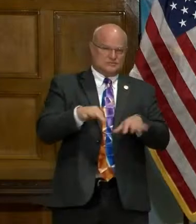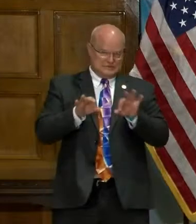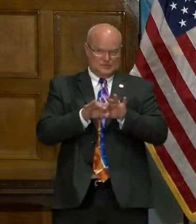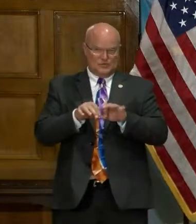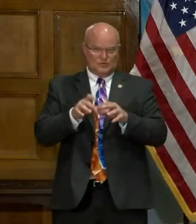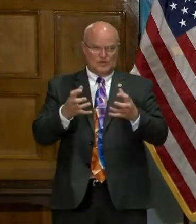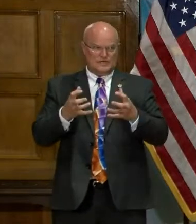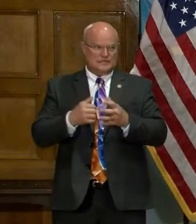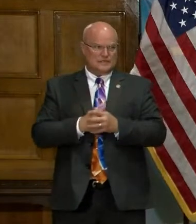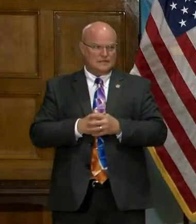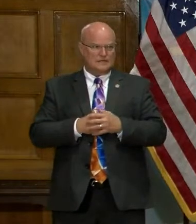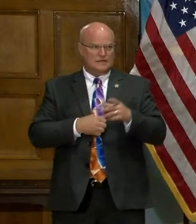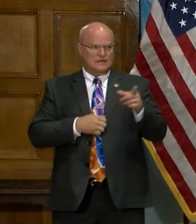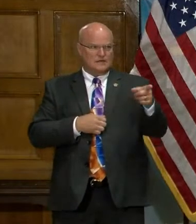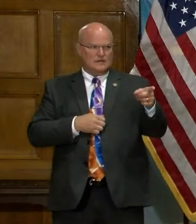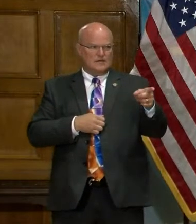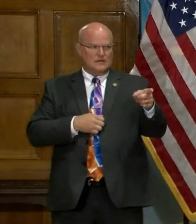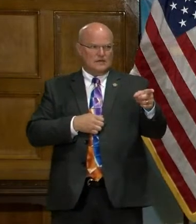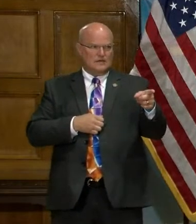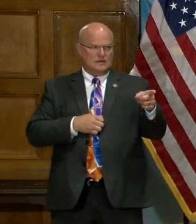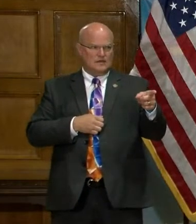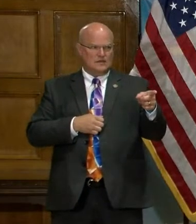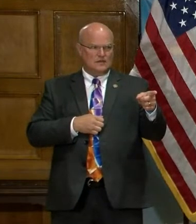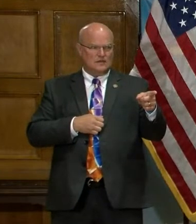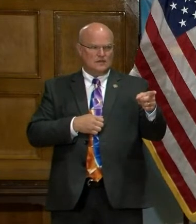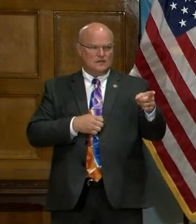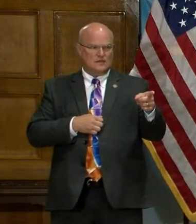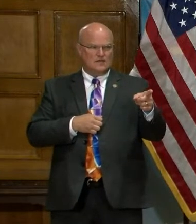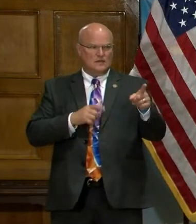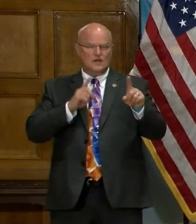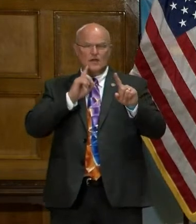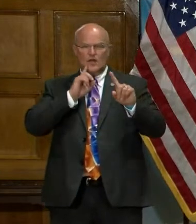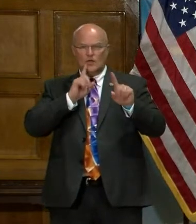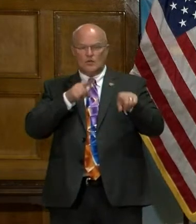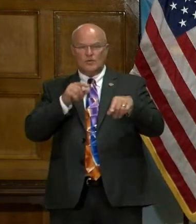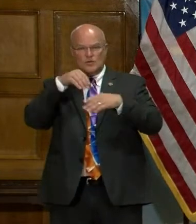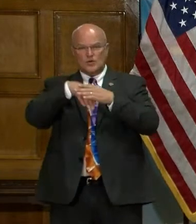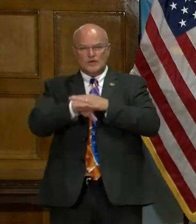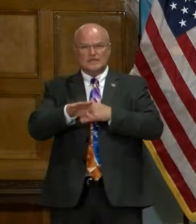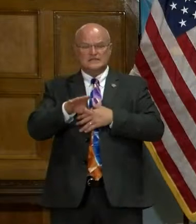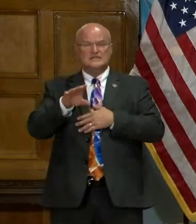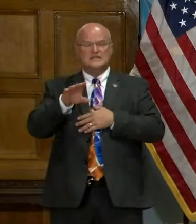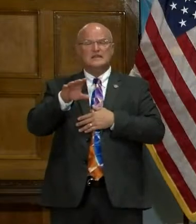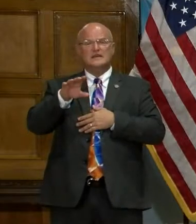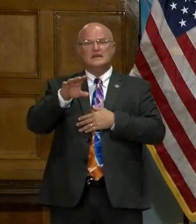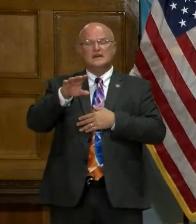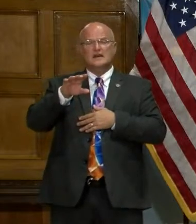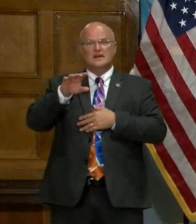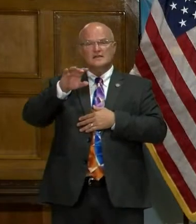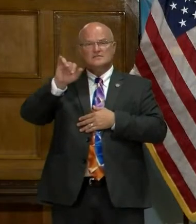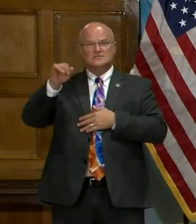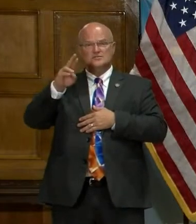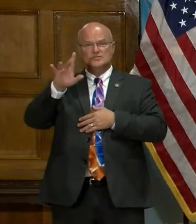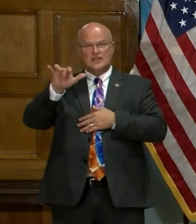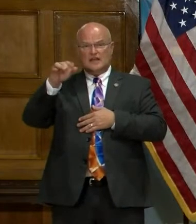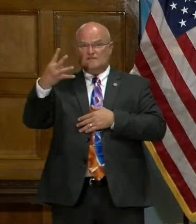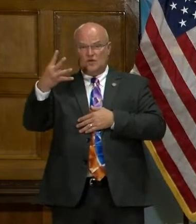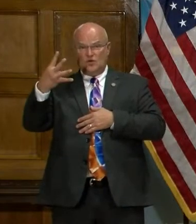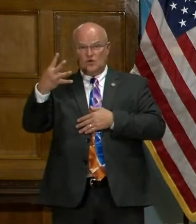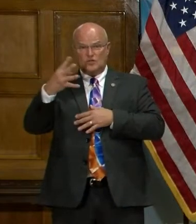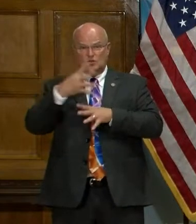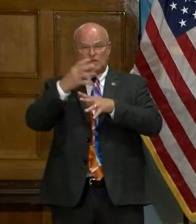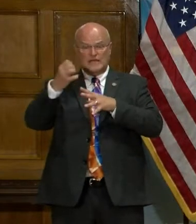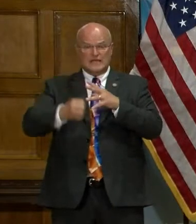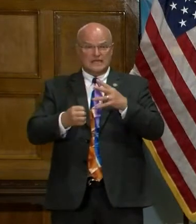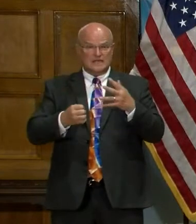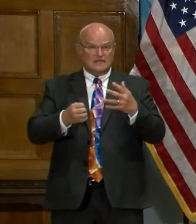importantly. Reports of poor behavior. We're heading into the 4th of July weekend. Is the state planning on taking any special measures